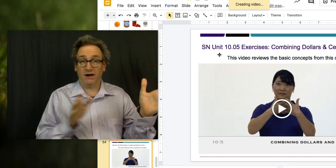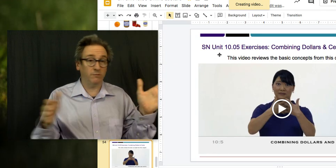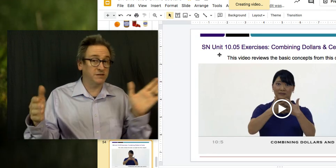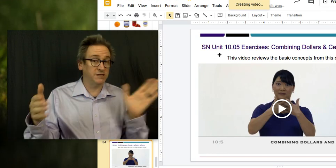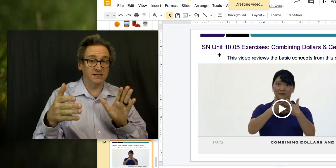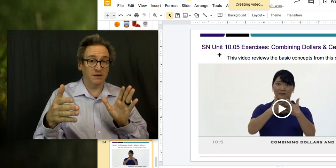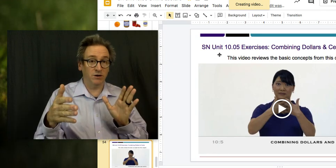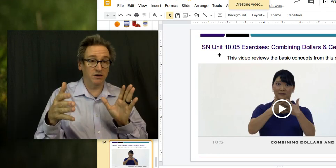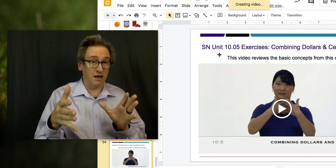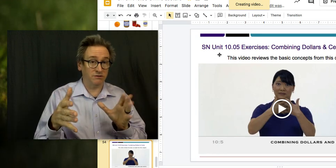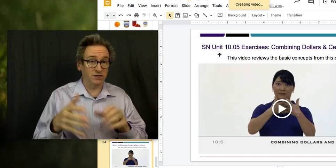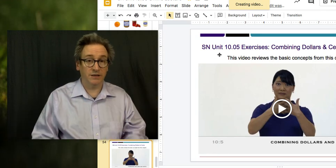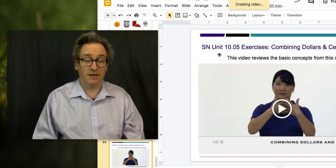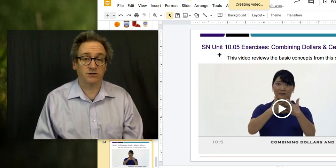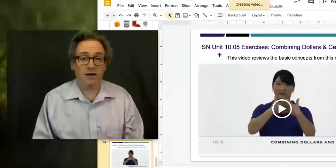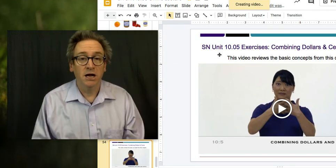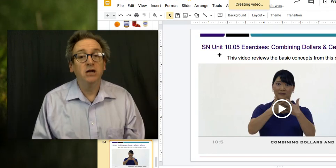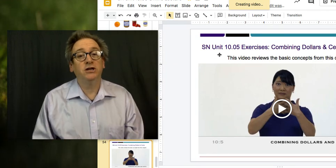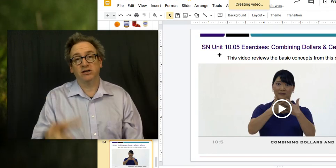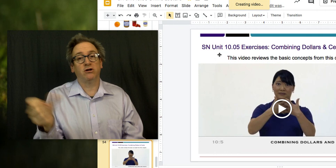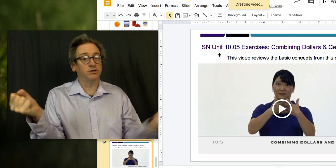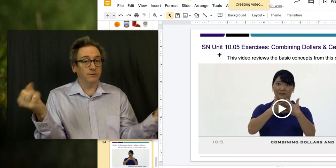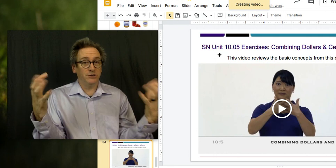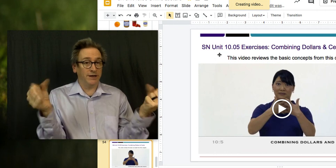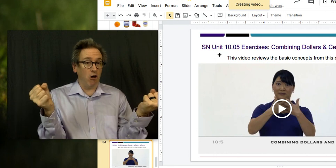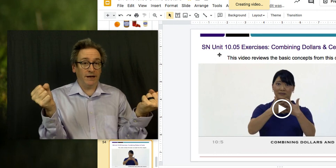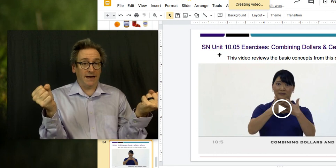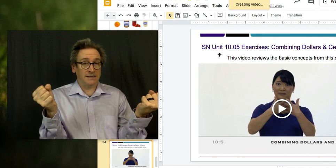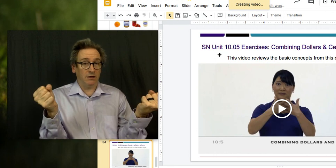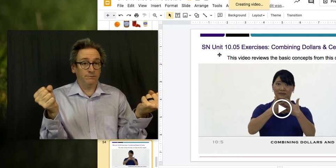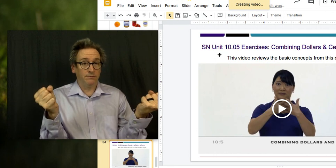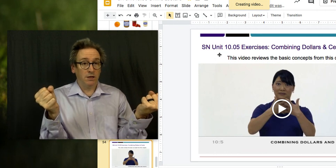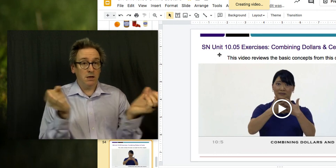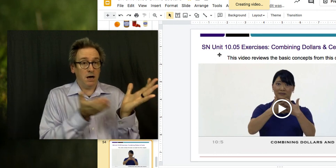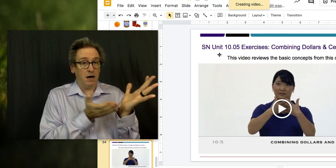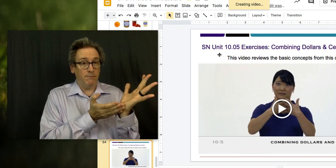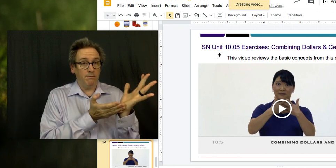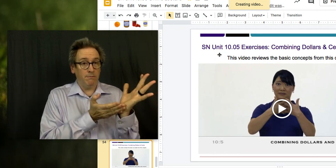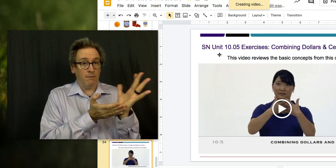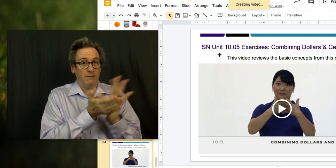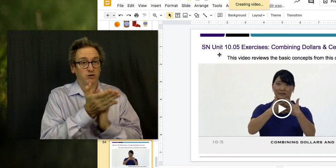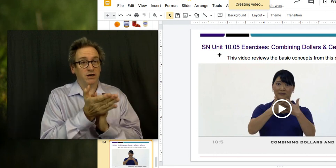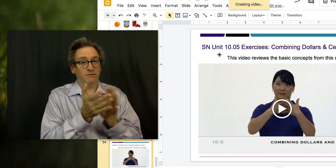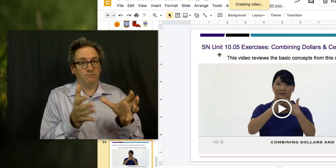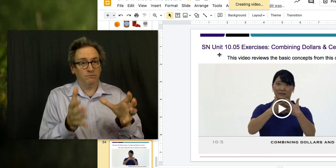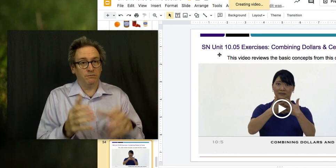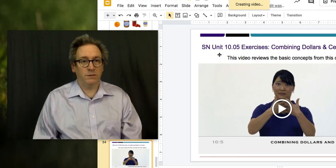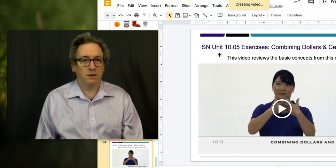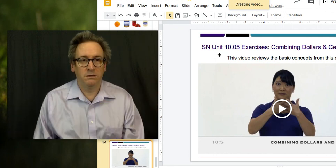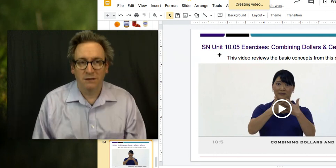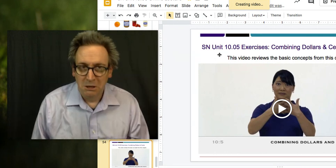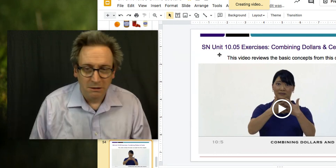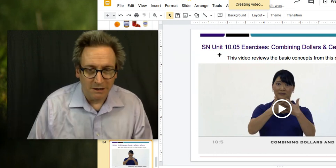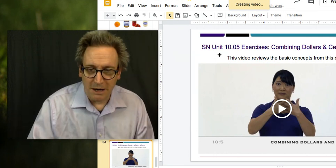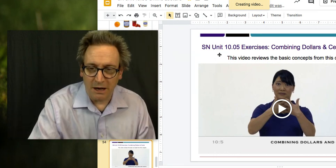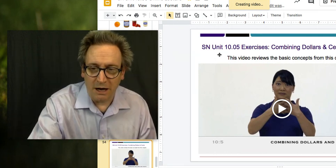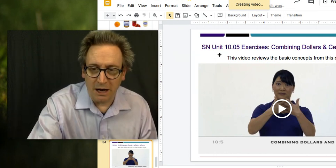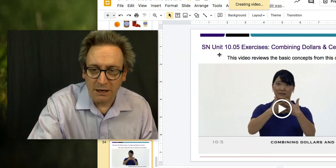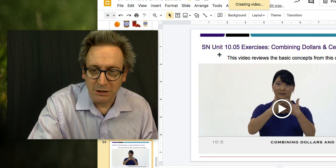if it helps to see someone else do it, that's great. She's also going to be doing it all in ASL. I'm trying